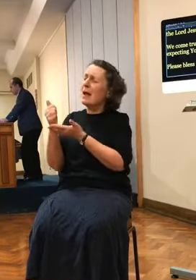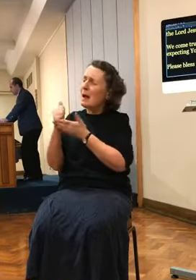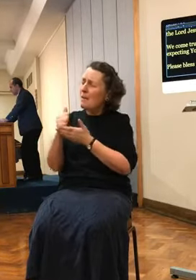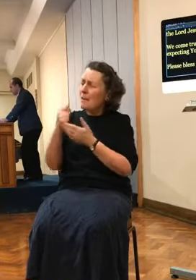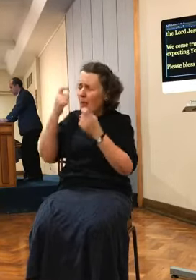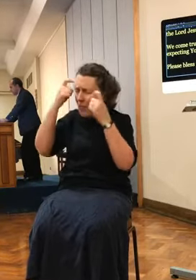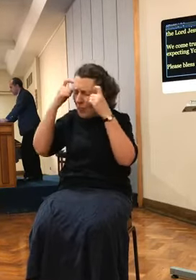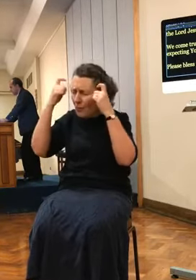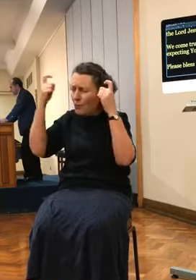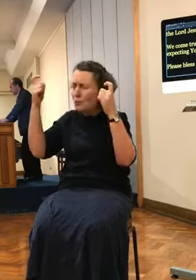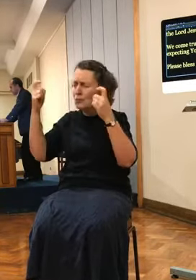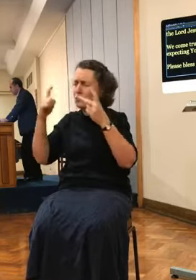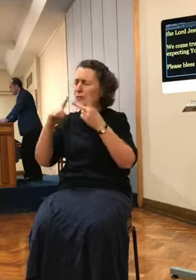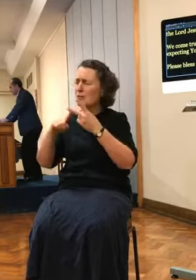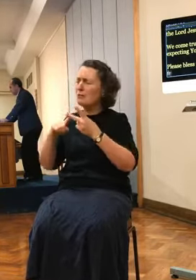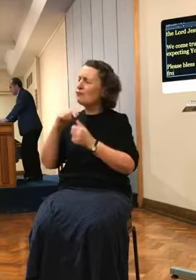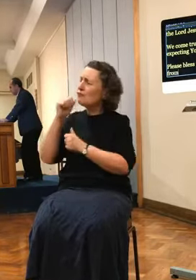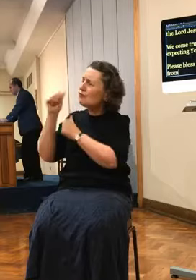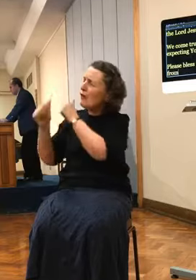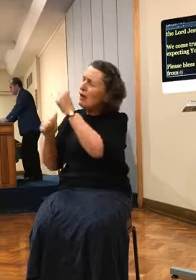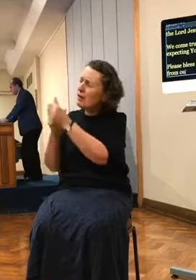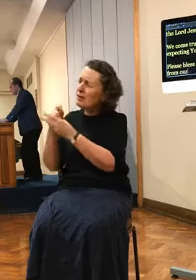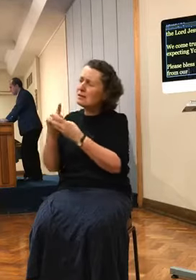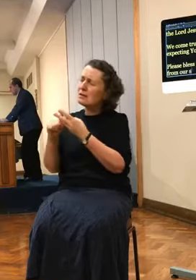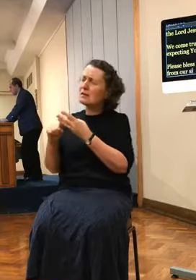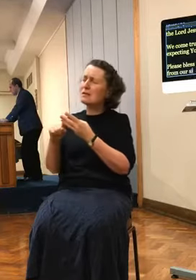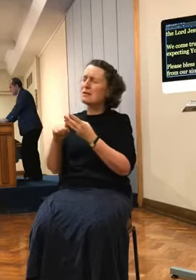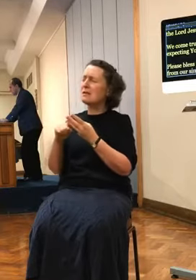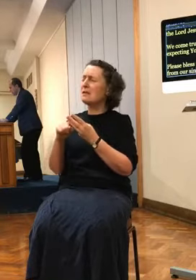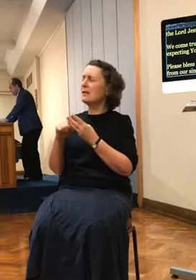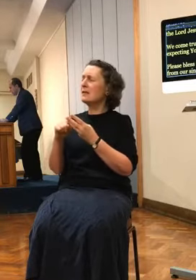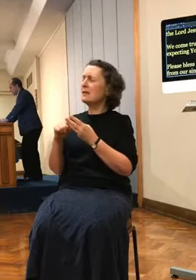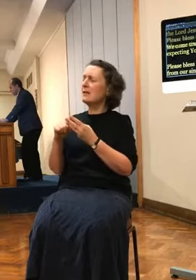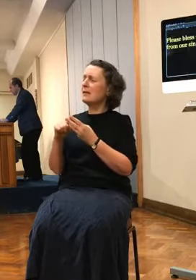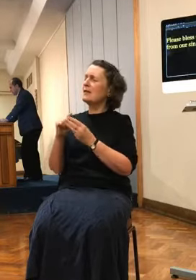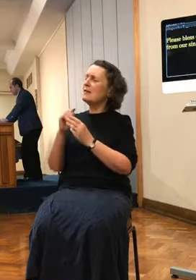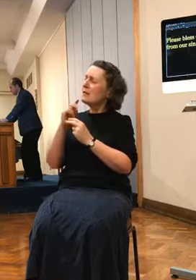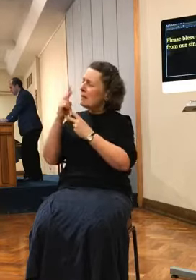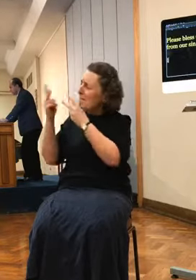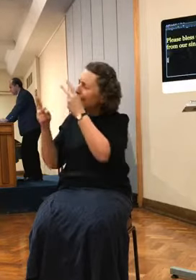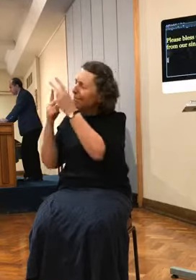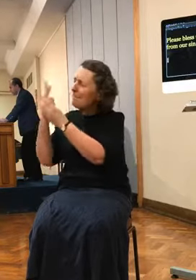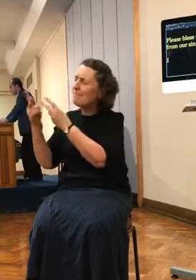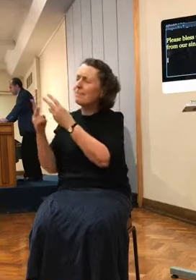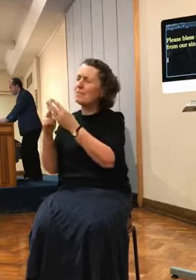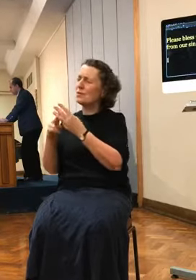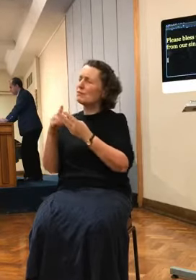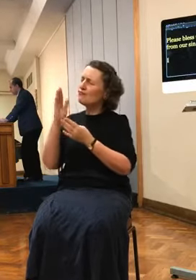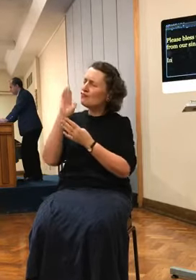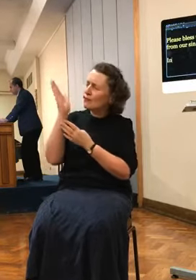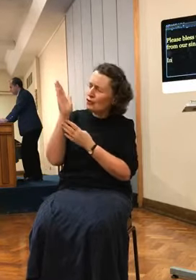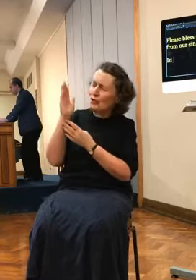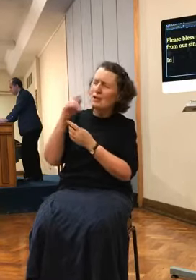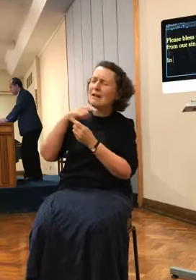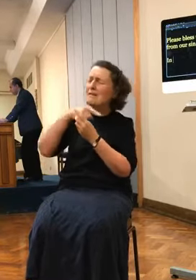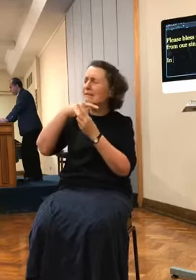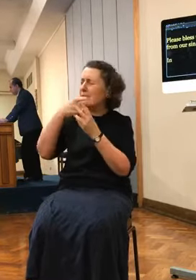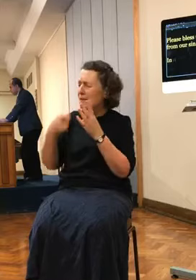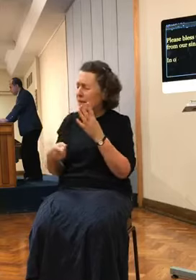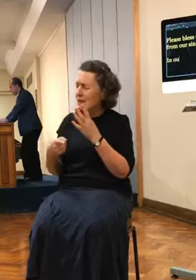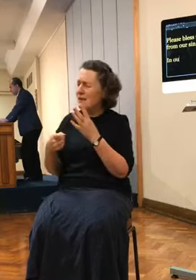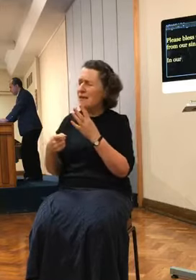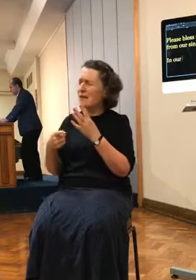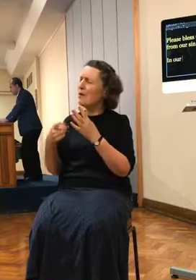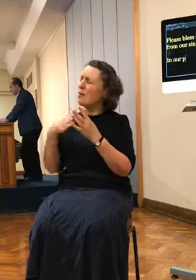our praises, in our words, in the preaching of thy word, as we gather together, we pray that Christ will